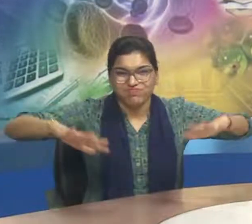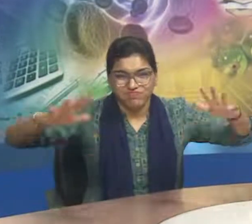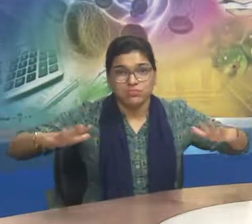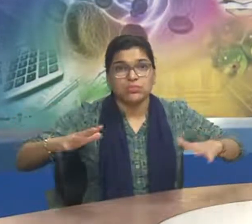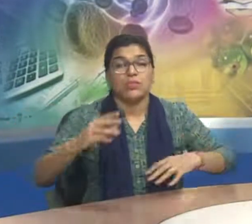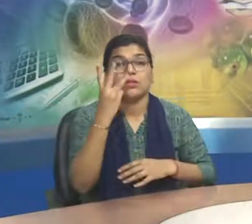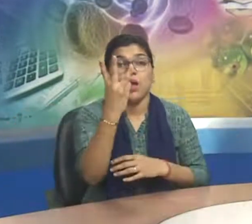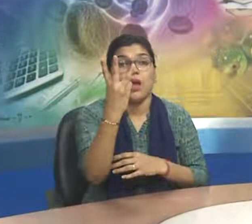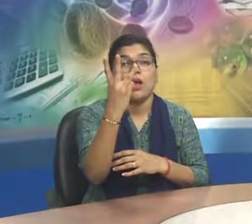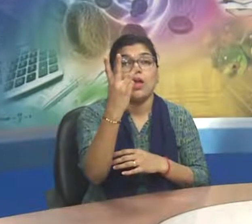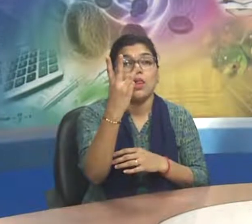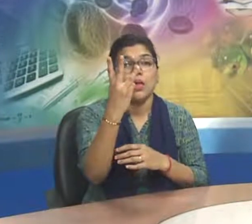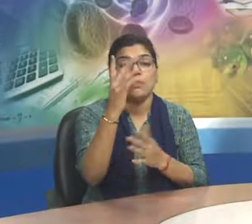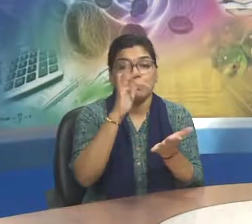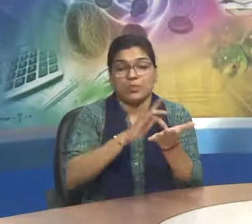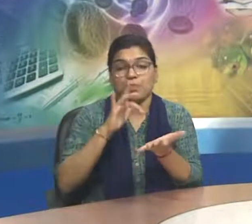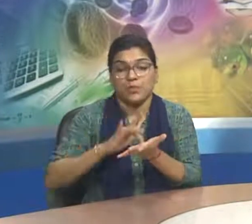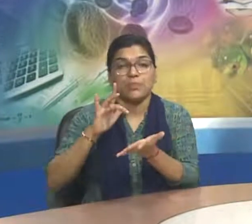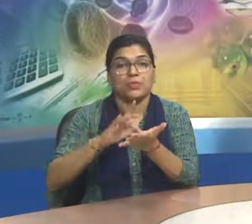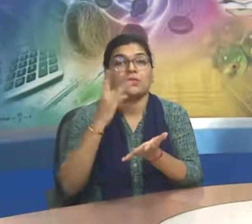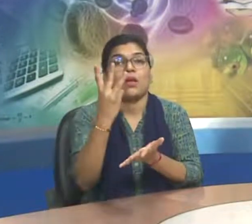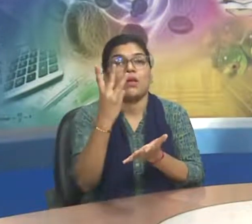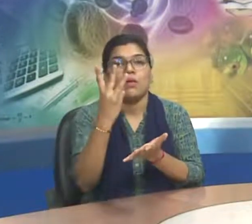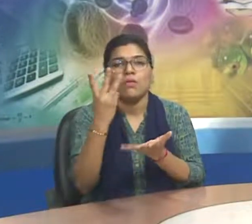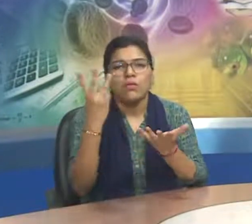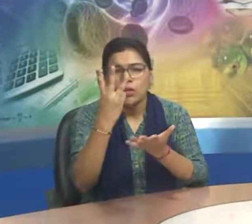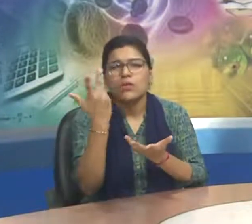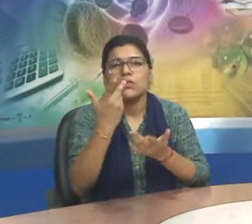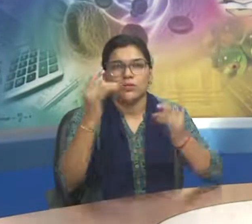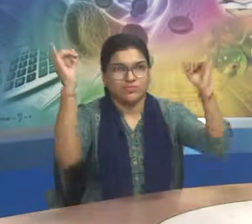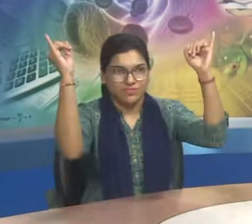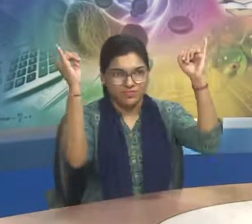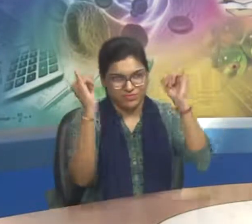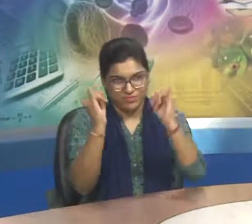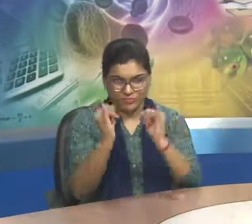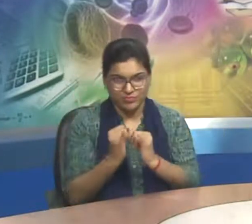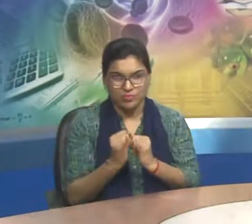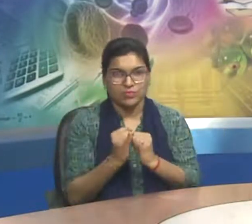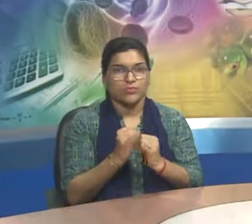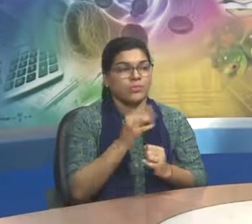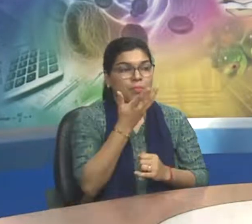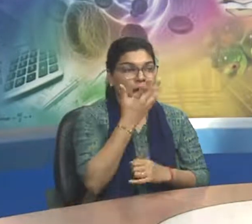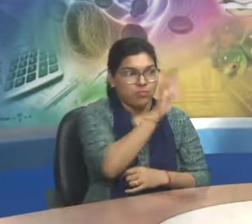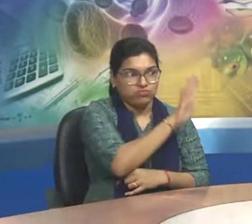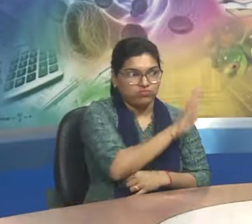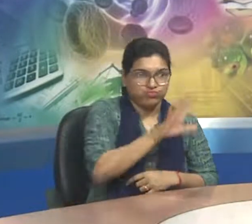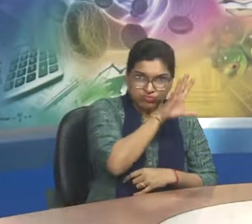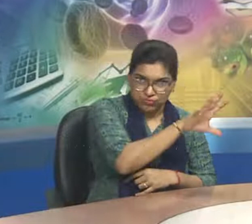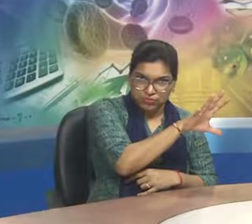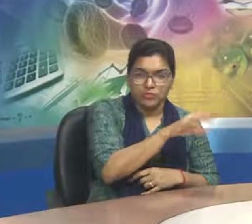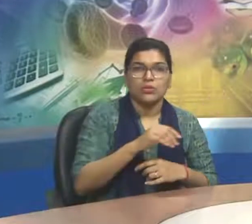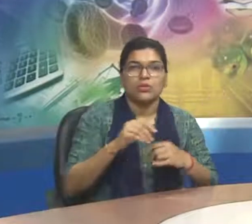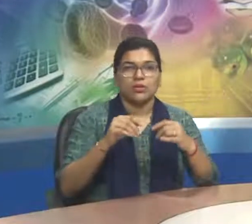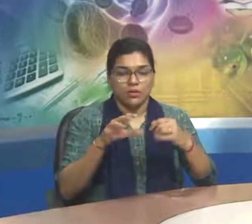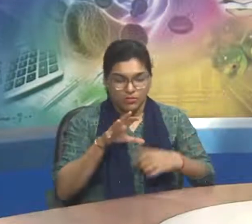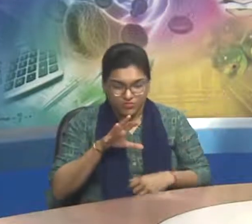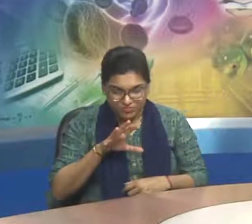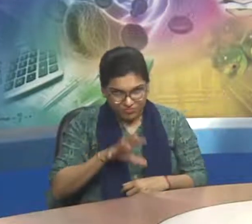Our country has plenty of rivers, and also it is surrounded by sea from three